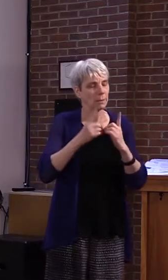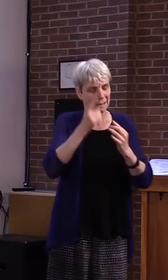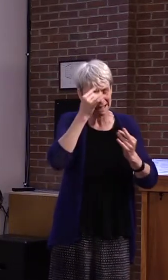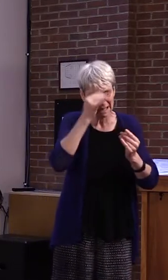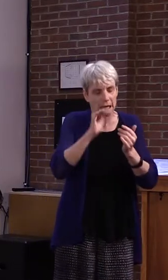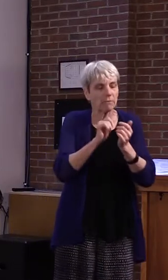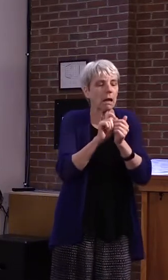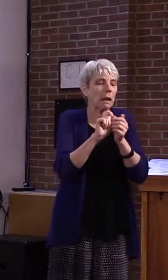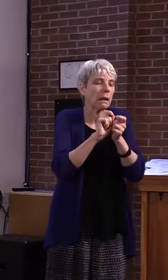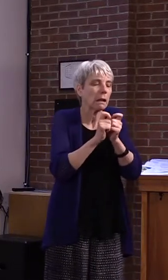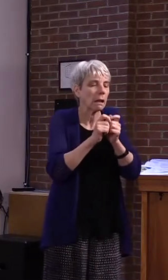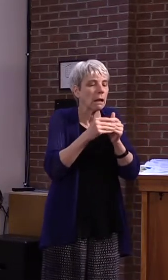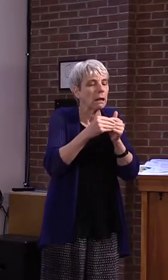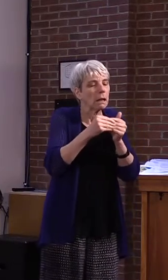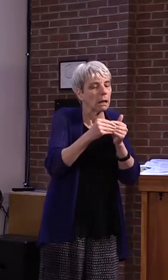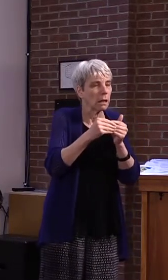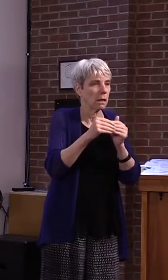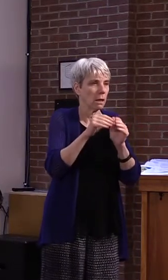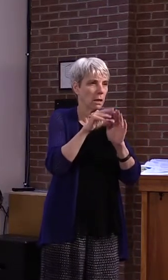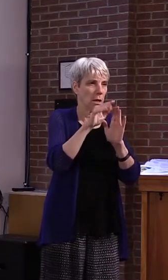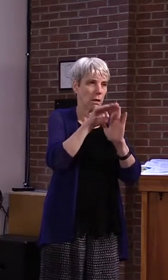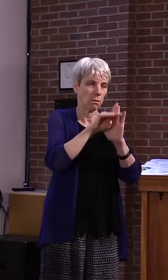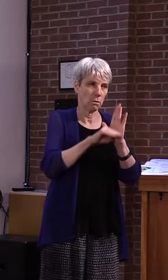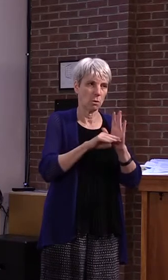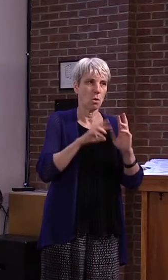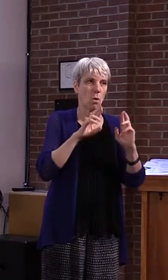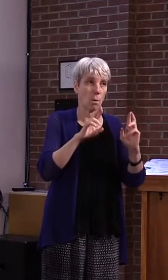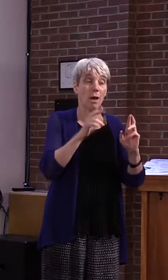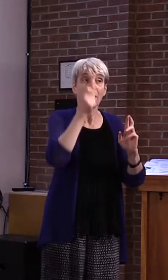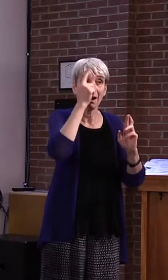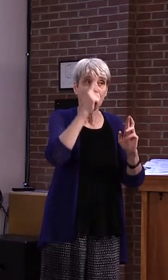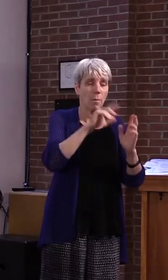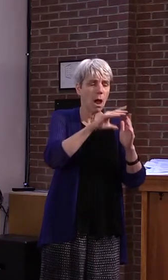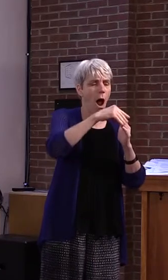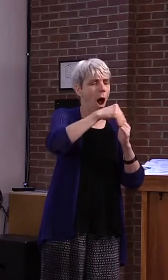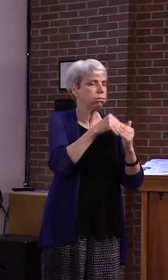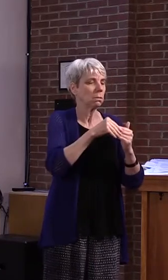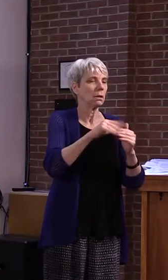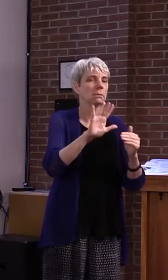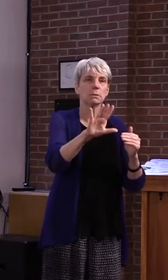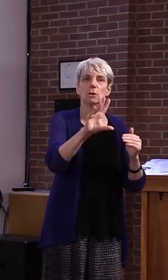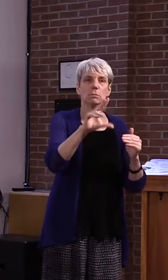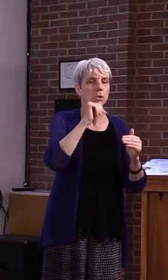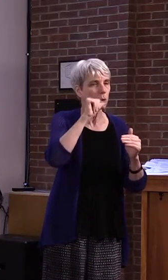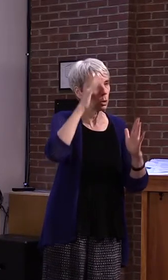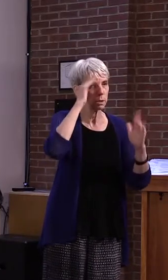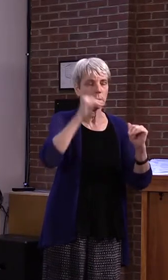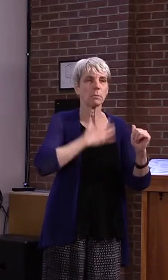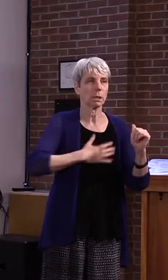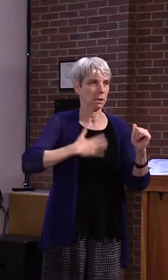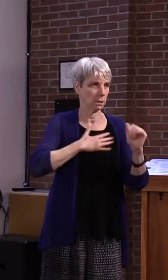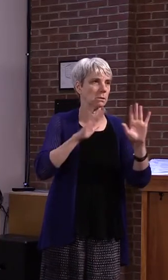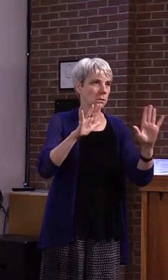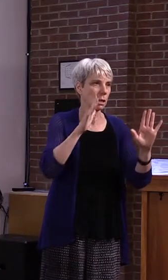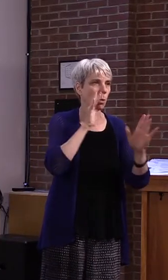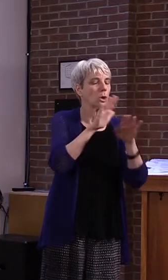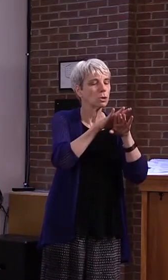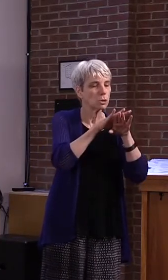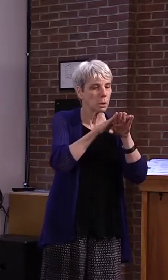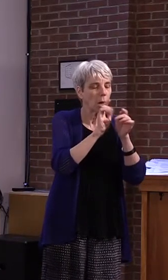these regulations. And I want to emphasize, they probably will be small changes to these regulations to feel like